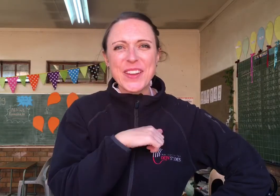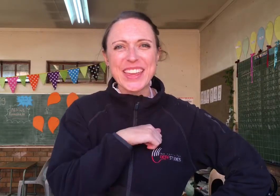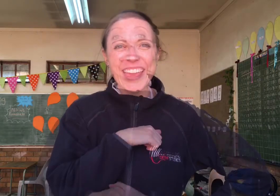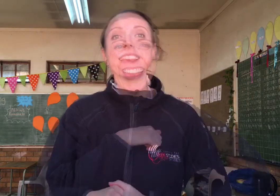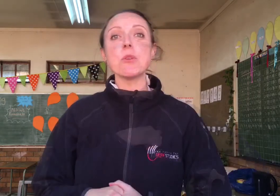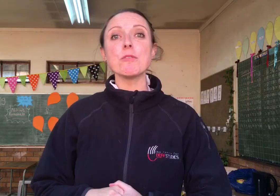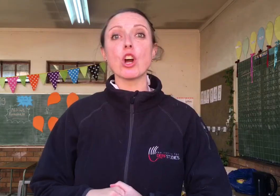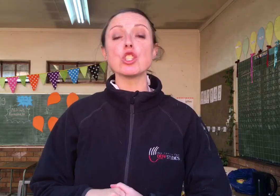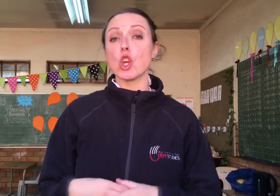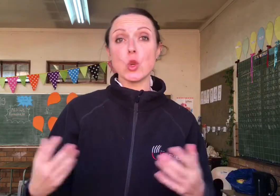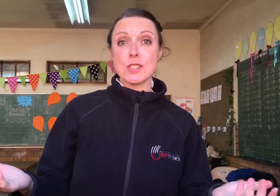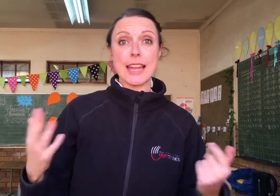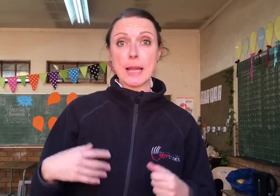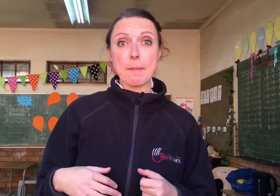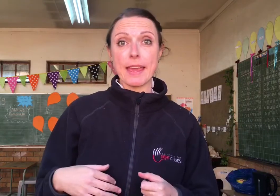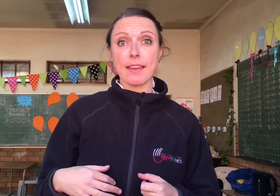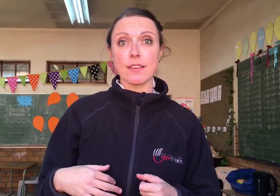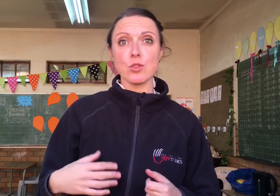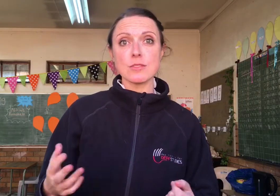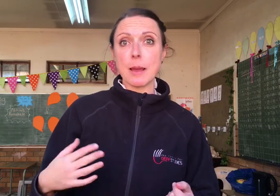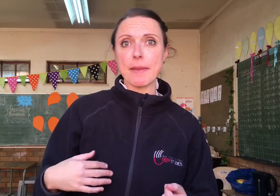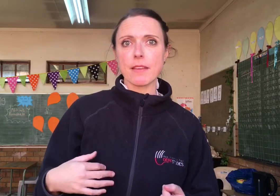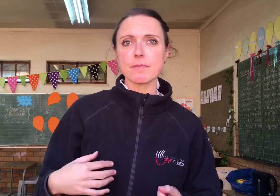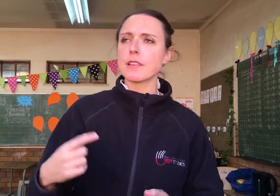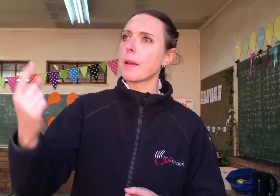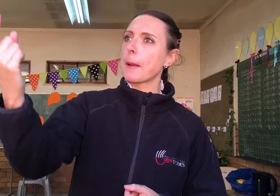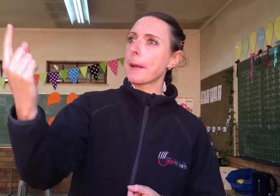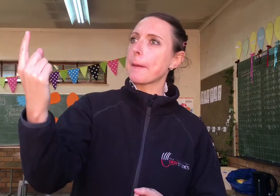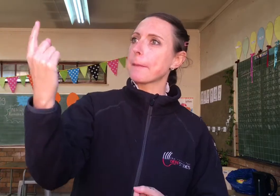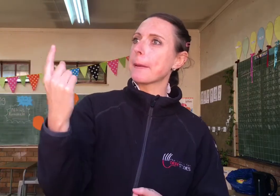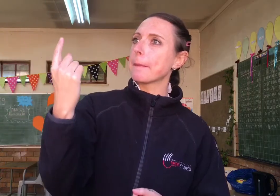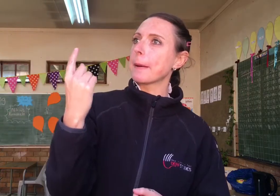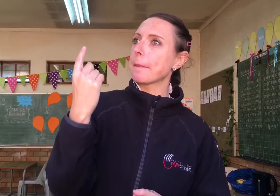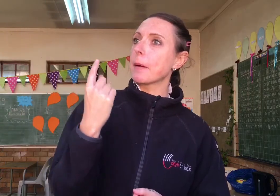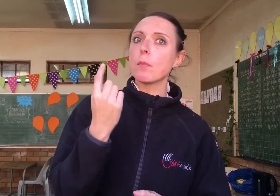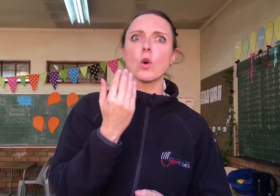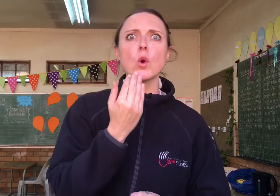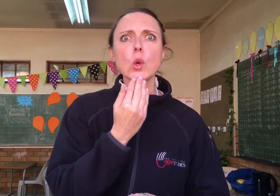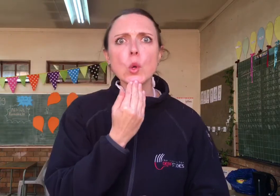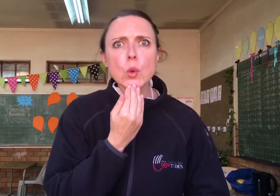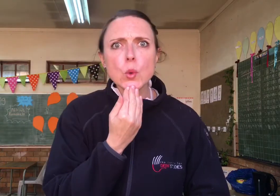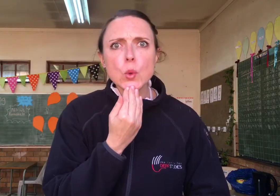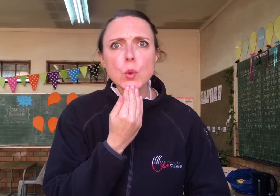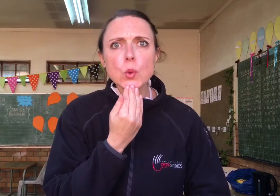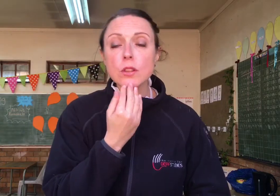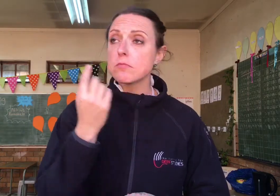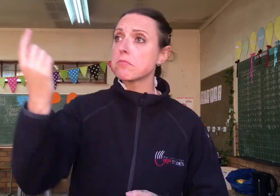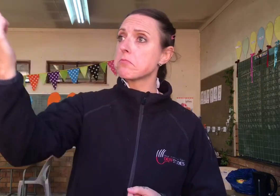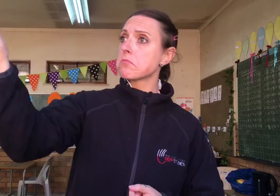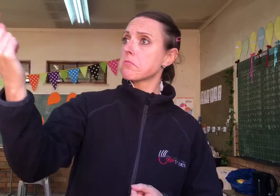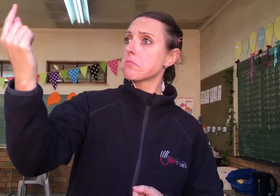Okay. Then we've got, who's that coming? Who's coming? Come. Who?